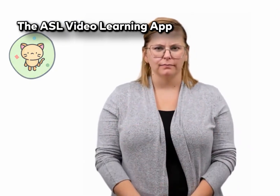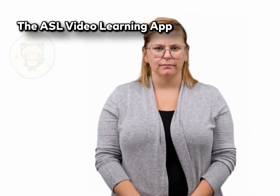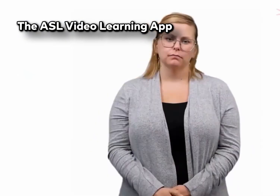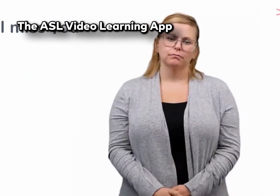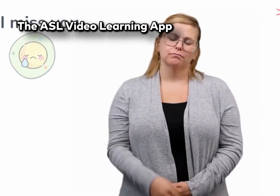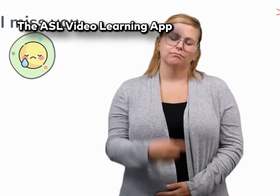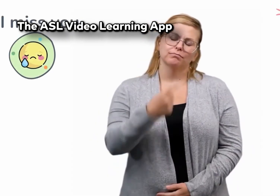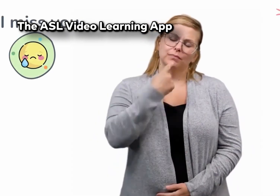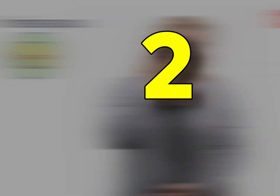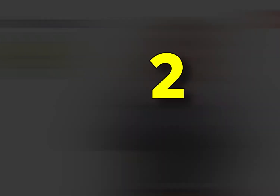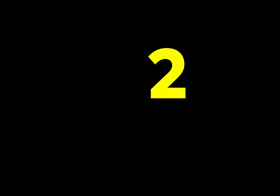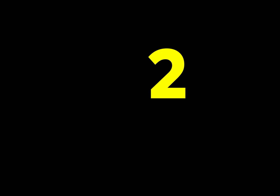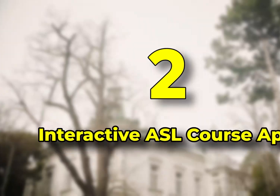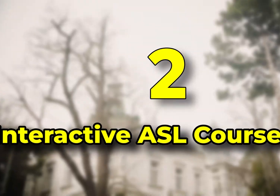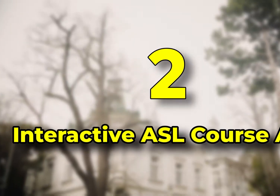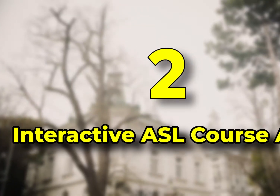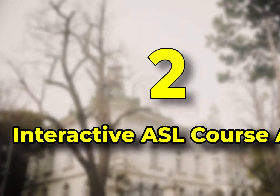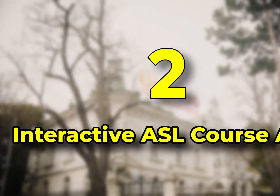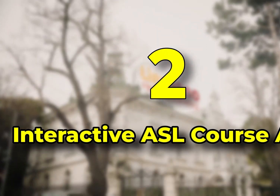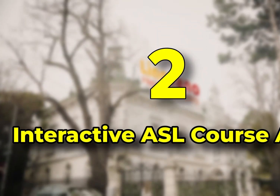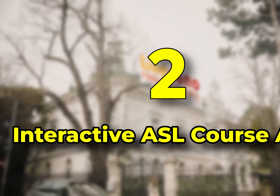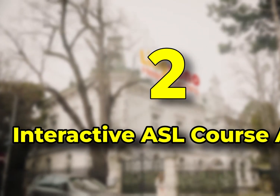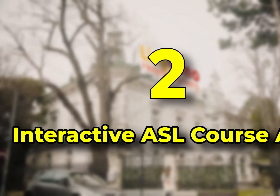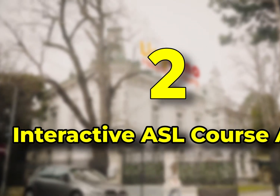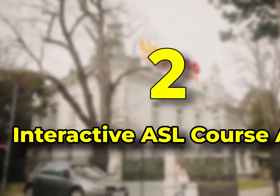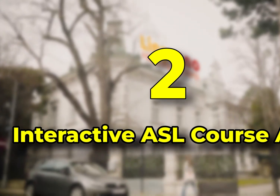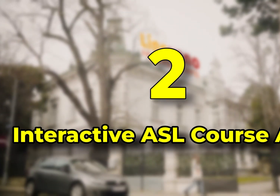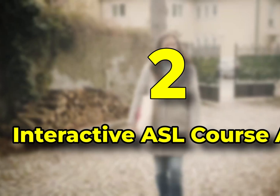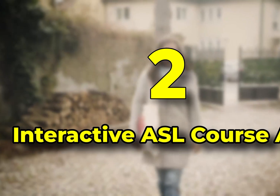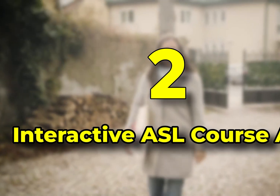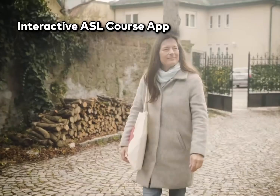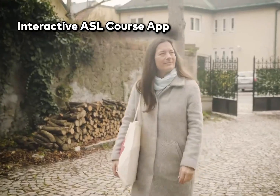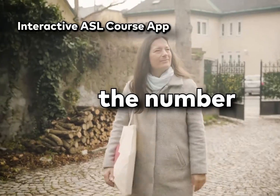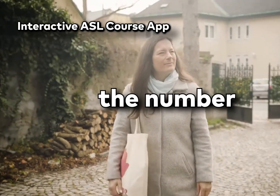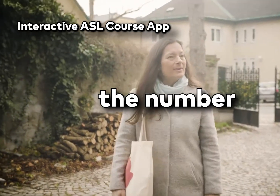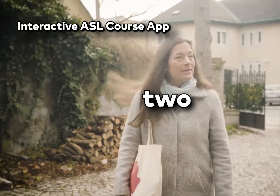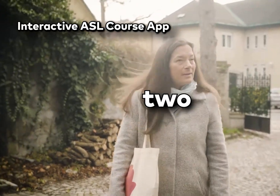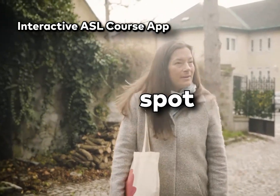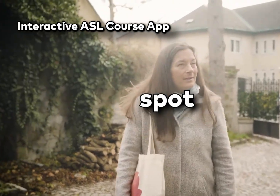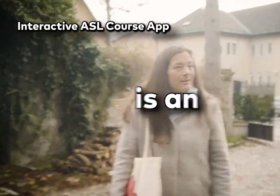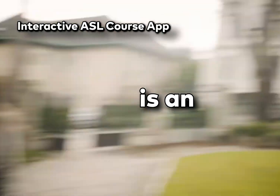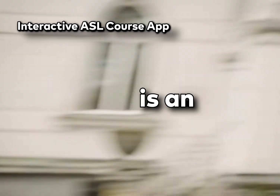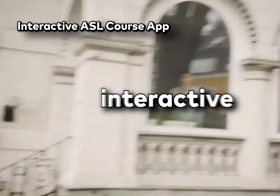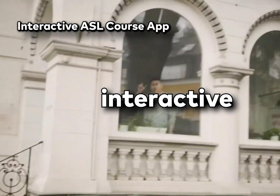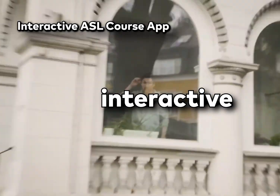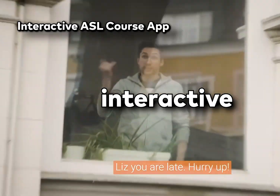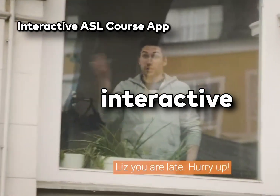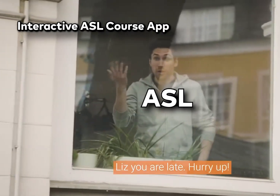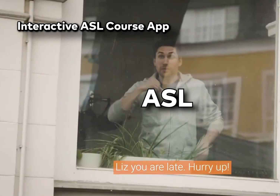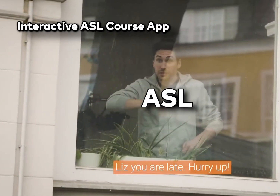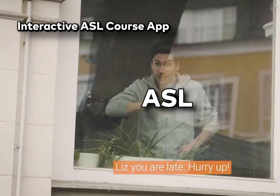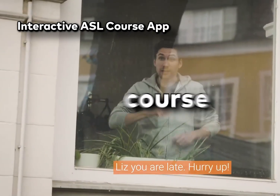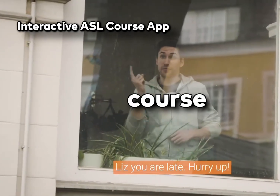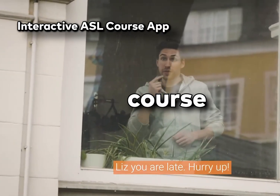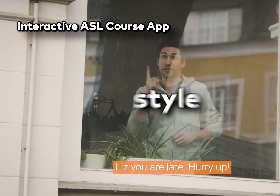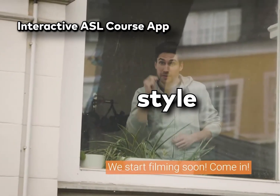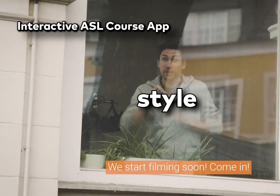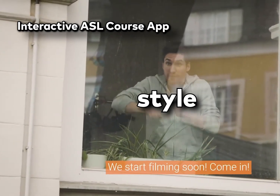solid pick. 2. Interactive ASL Course App. In the number 2 spot is an interactive ASL course style